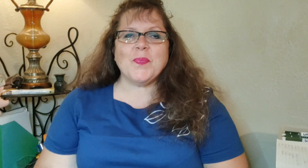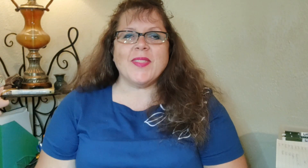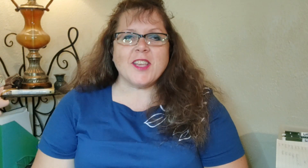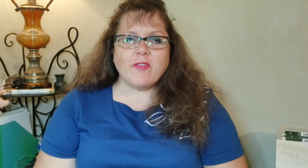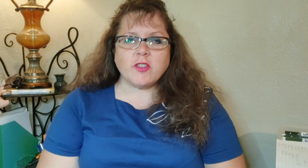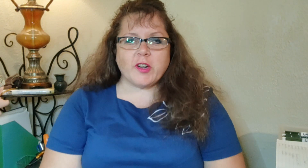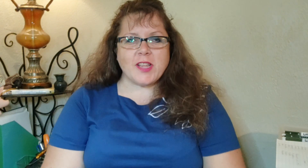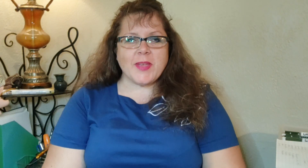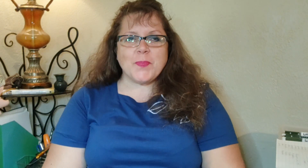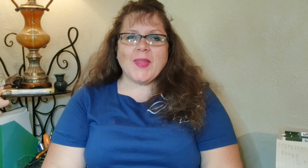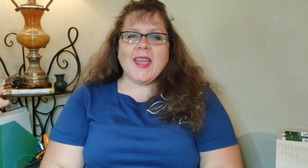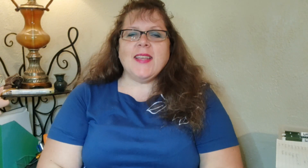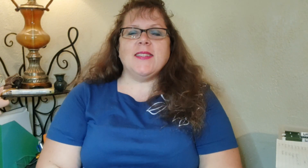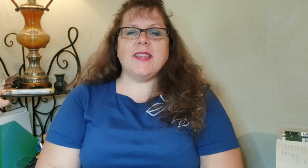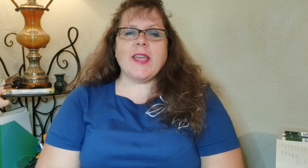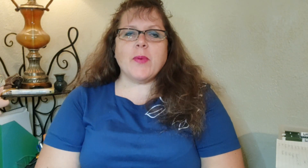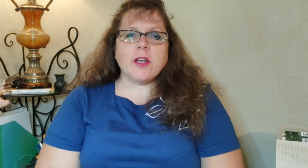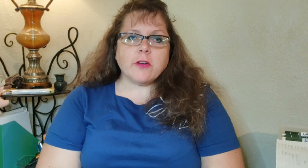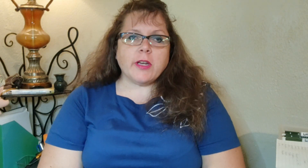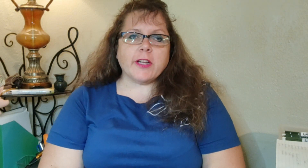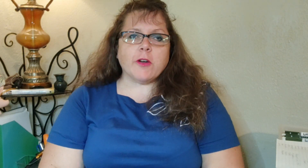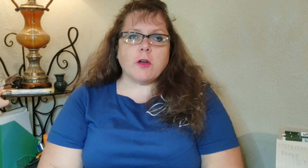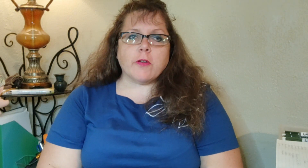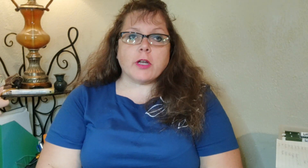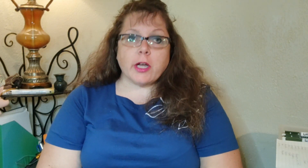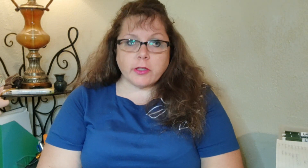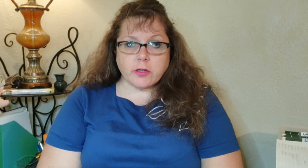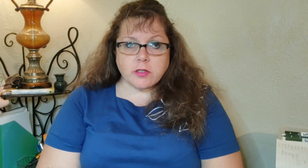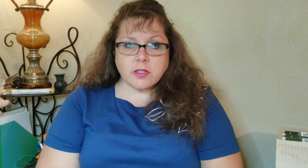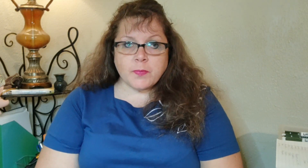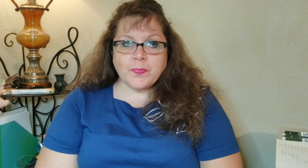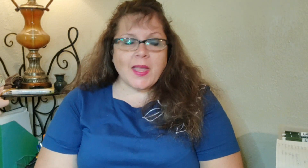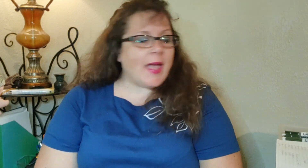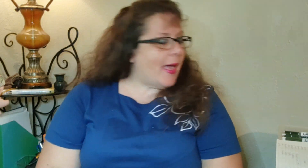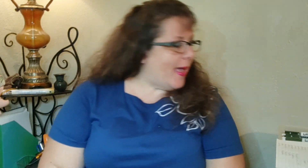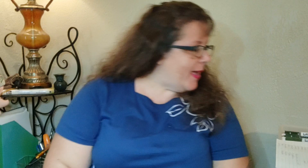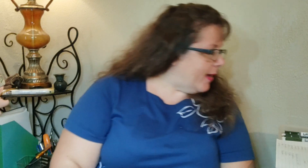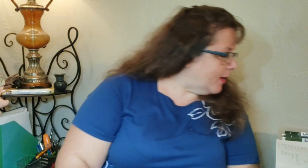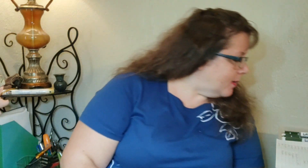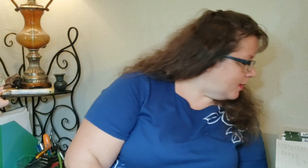Hi, thank you for joining me. Today we are going to go over colors and